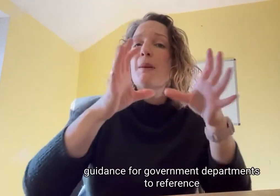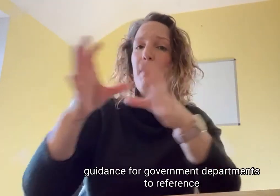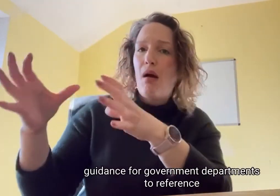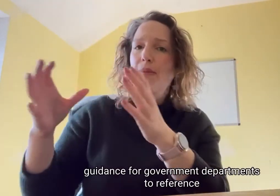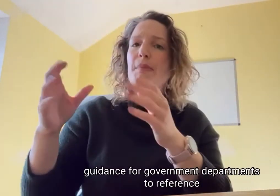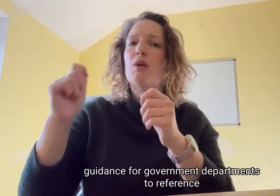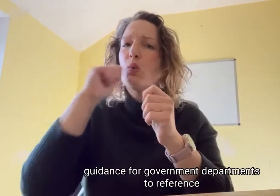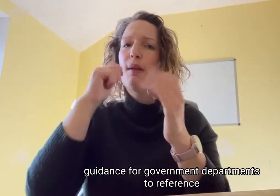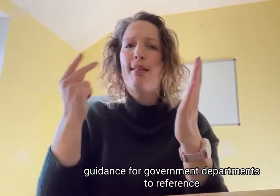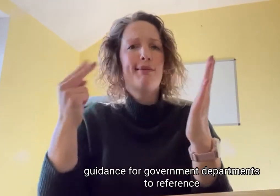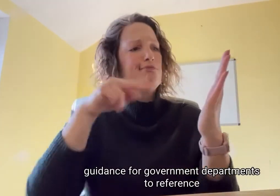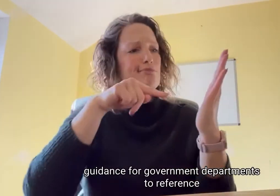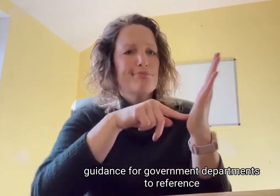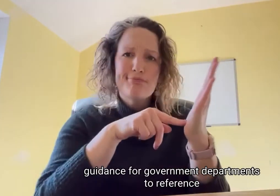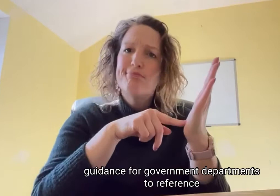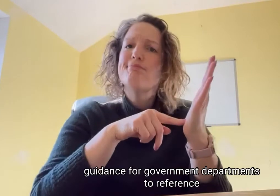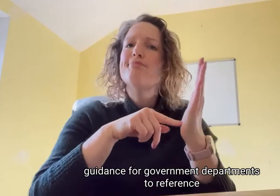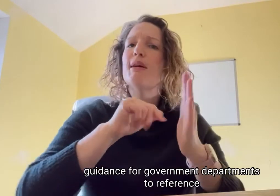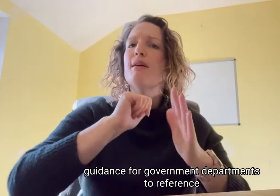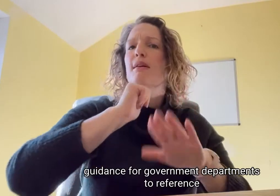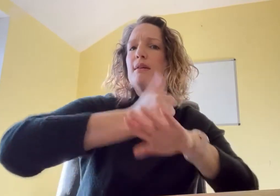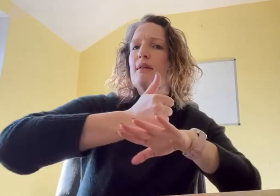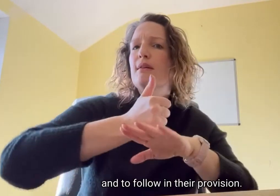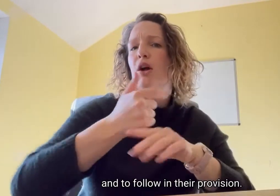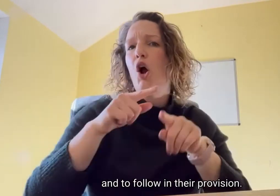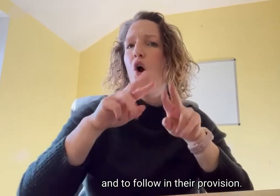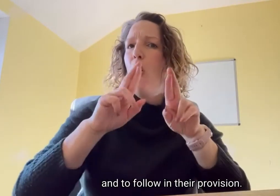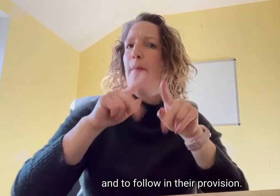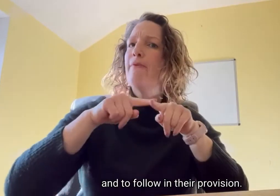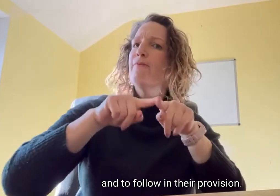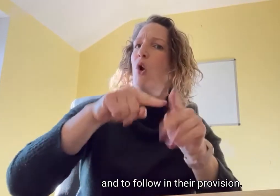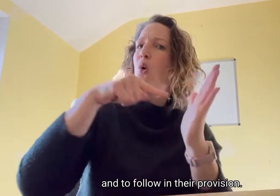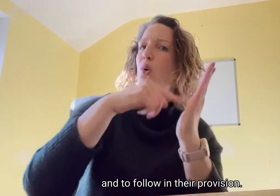for government departments to reference and to follow in their provision.